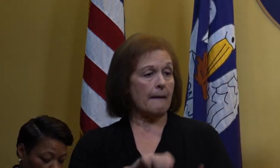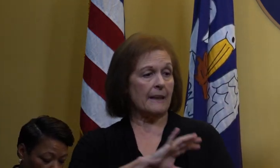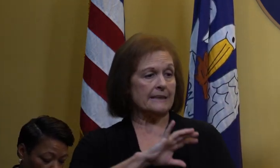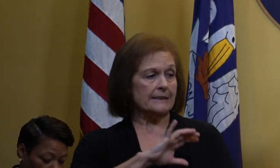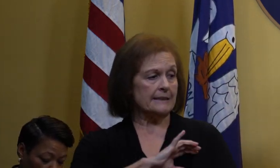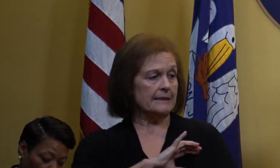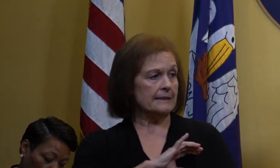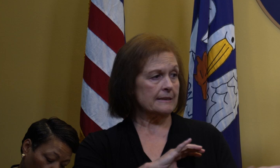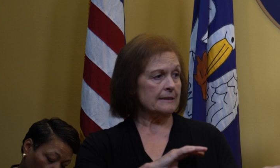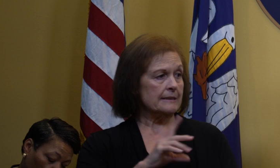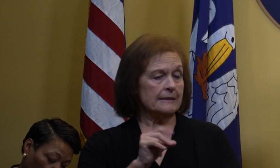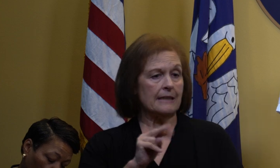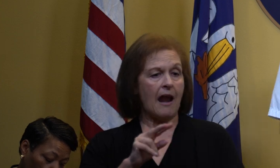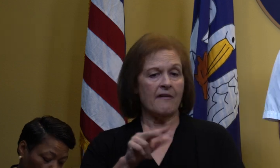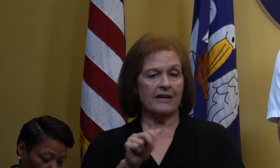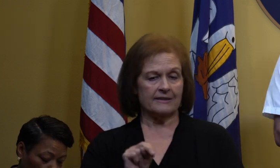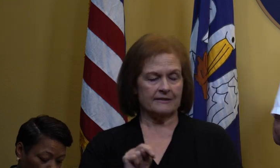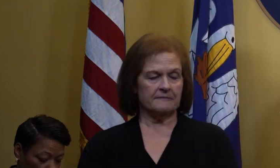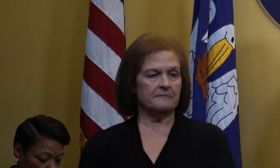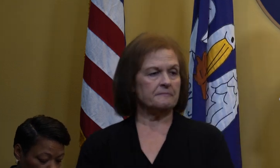next. We've got Major Donovan Archilli.